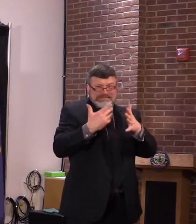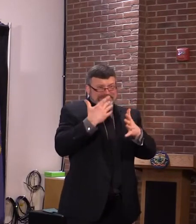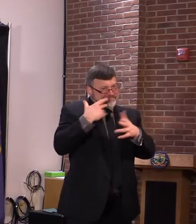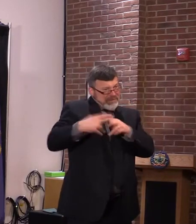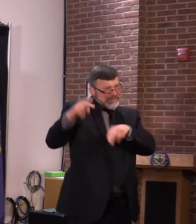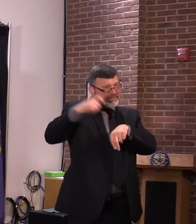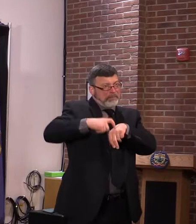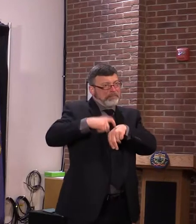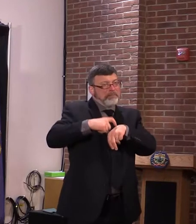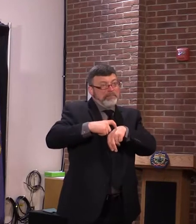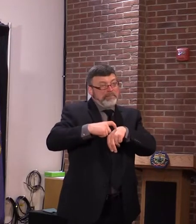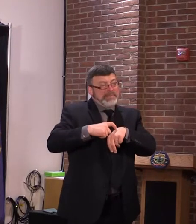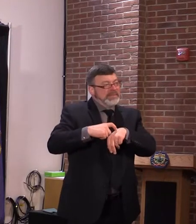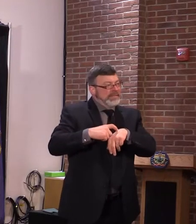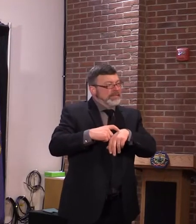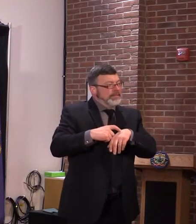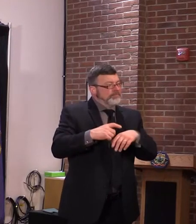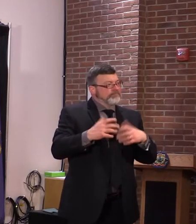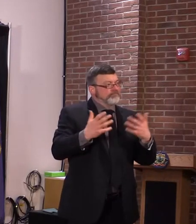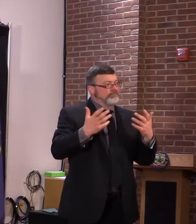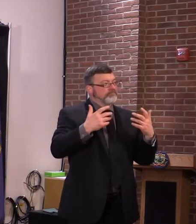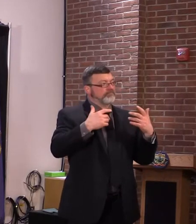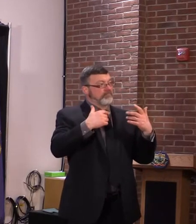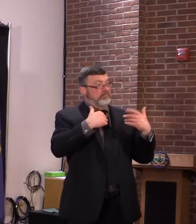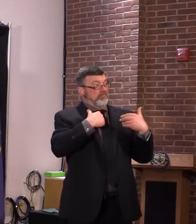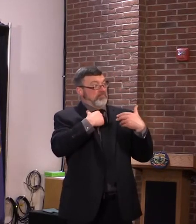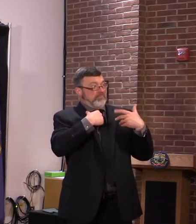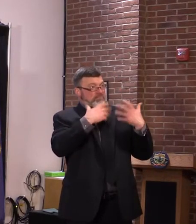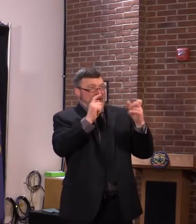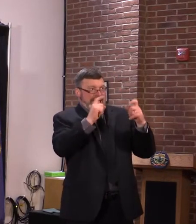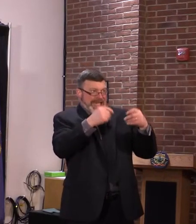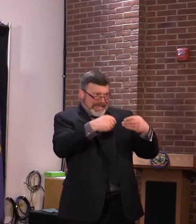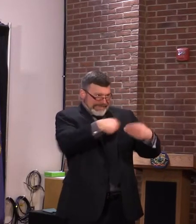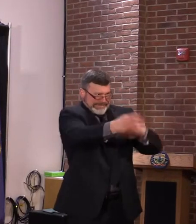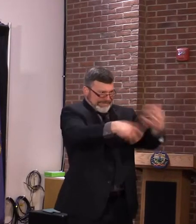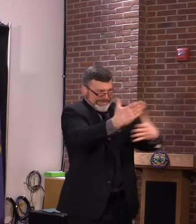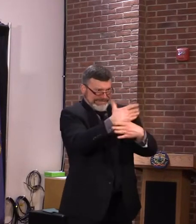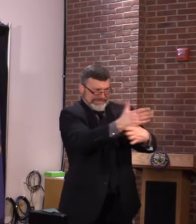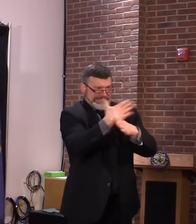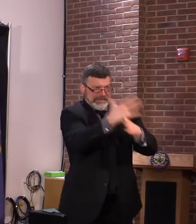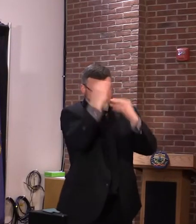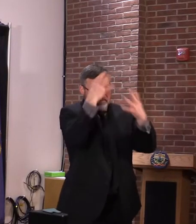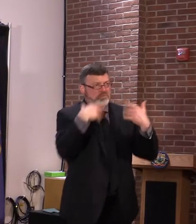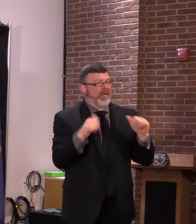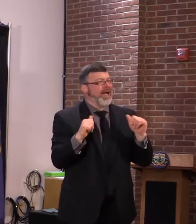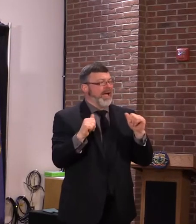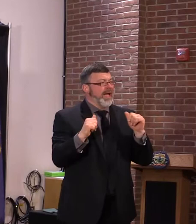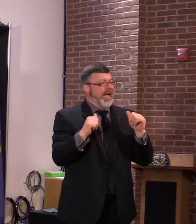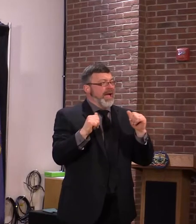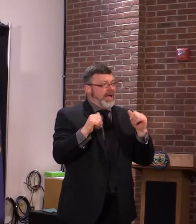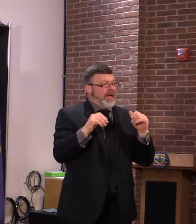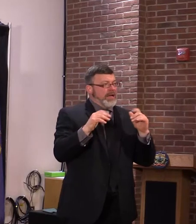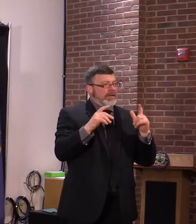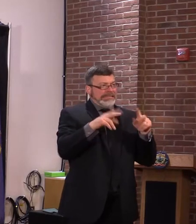to our healthcare professionals are working quickly to try to bring their guidance in line with the